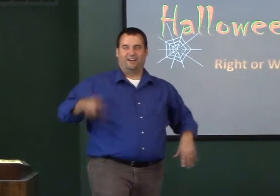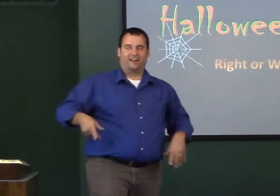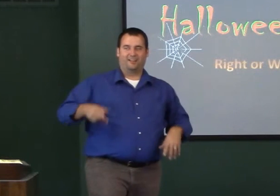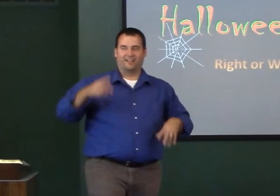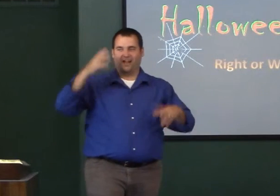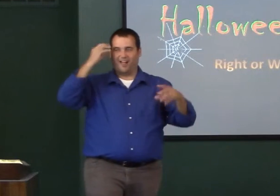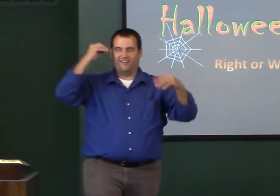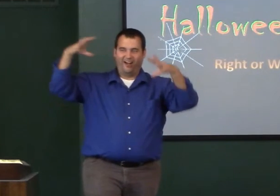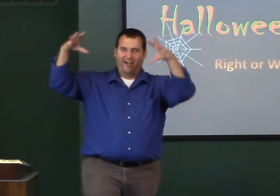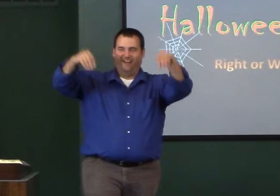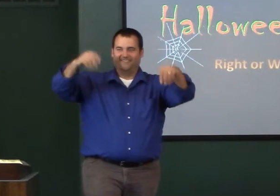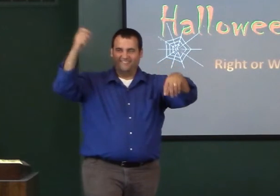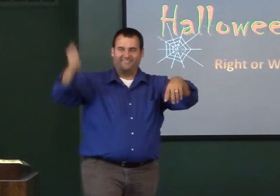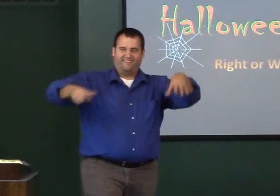So never.